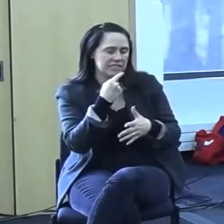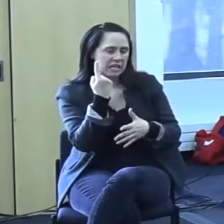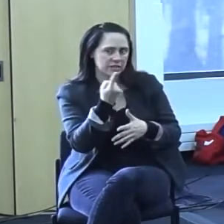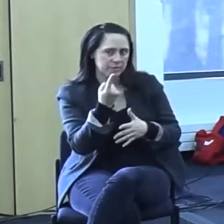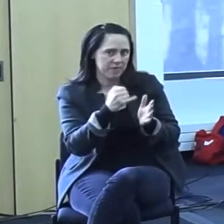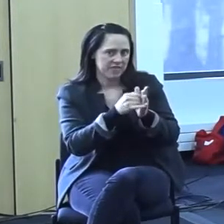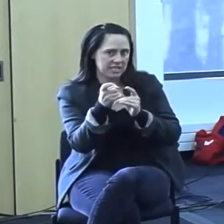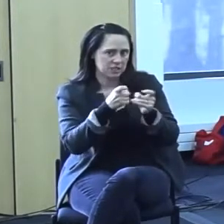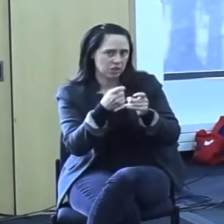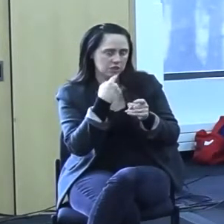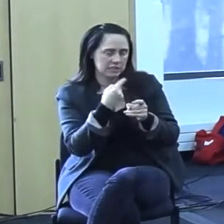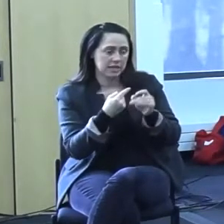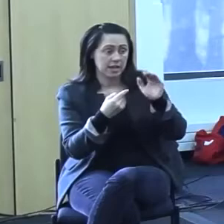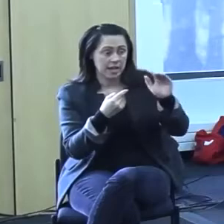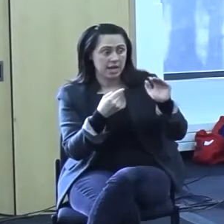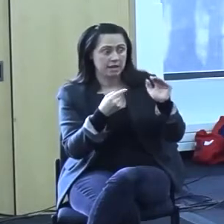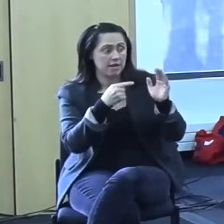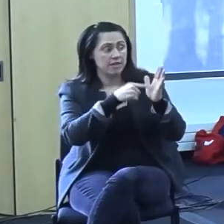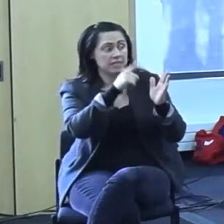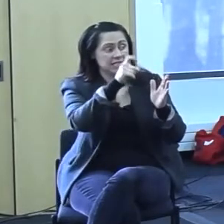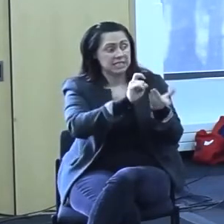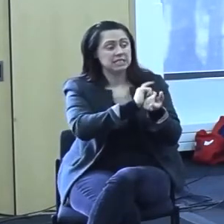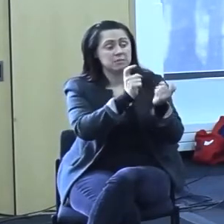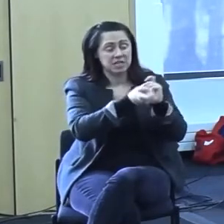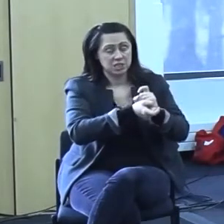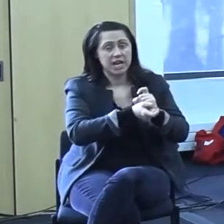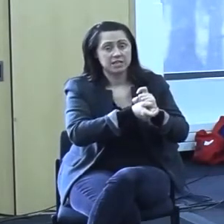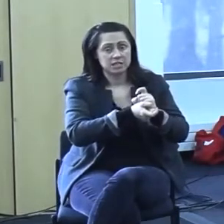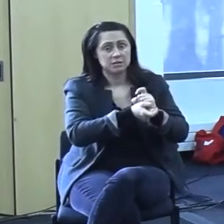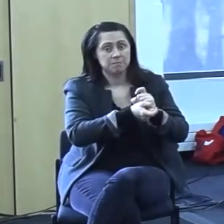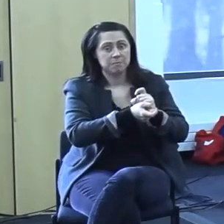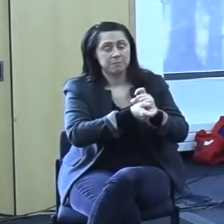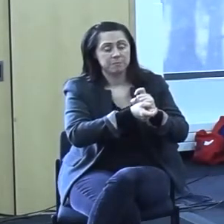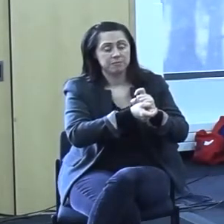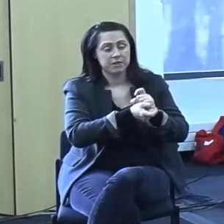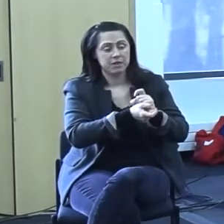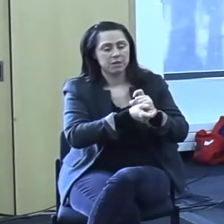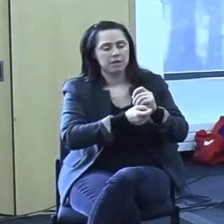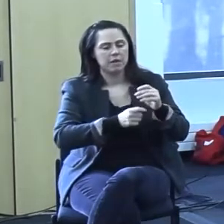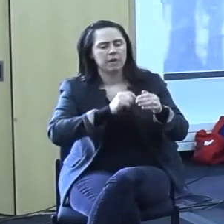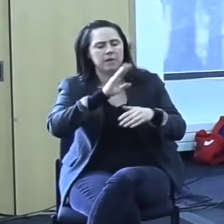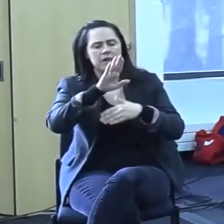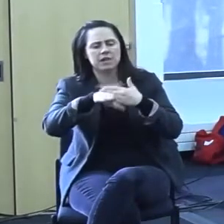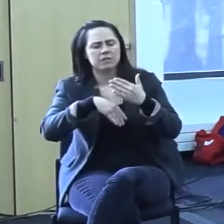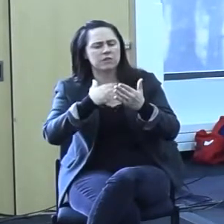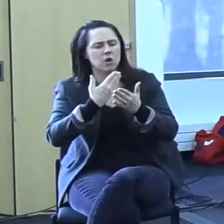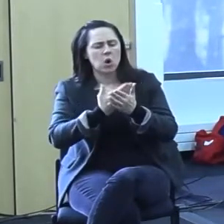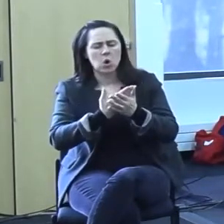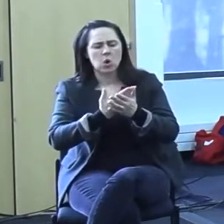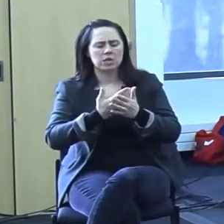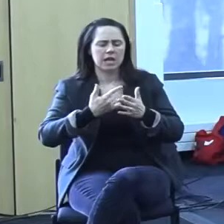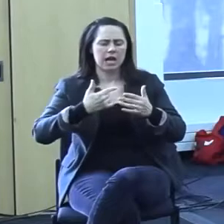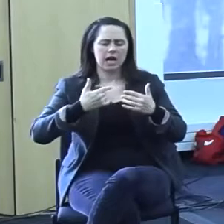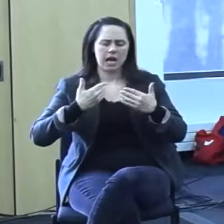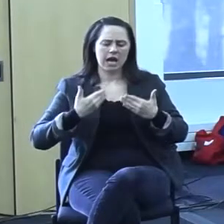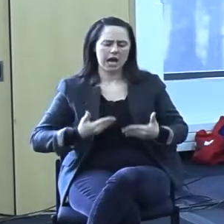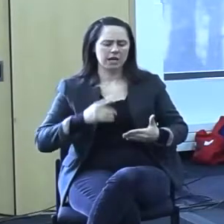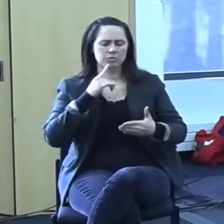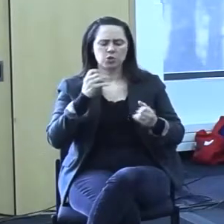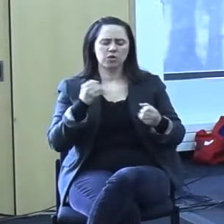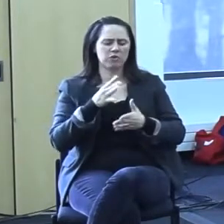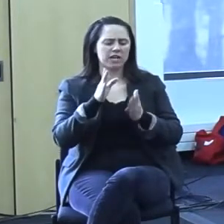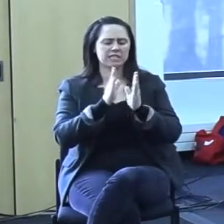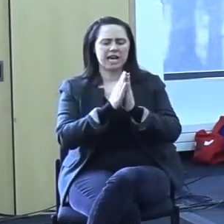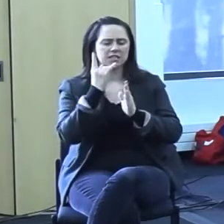charge and say, this needs to be changed. It's the whole, I'm too afraid to ask